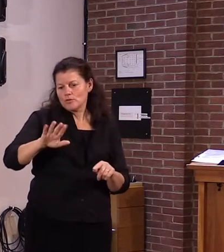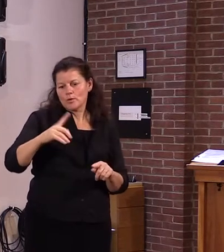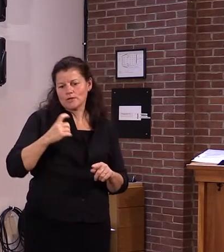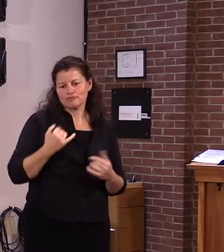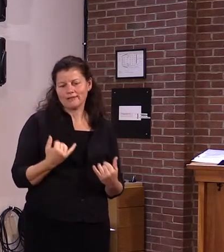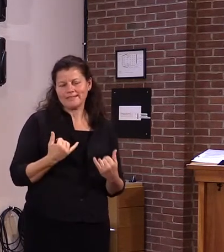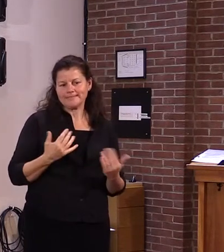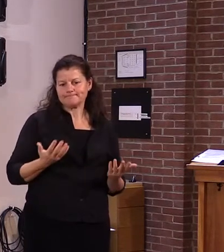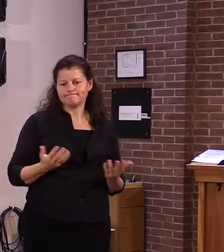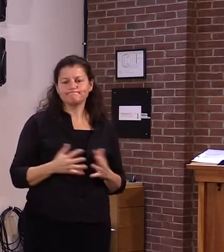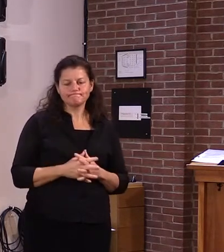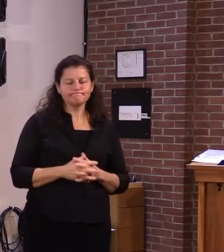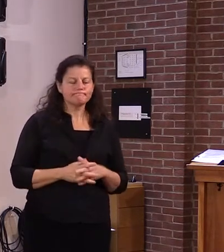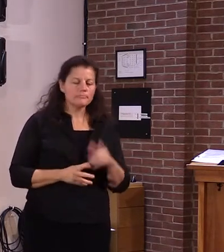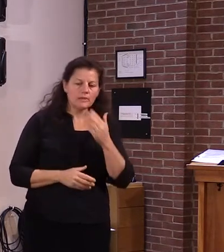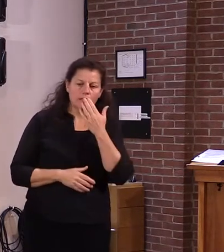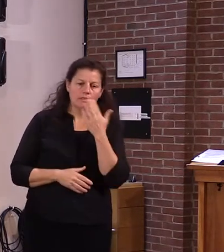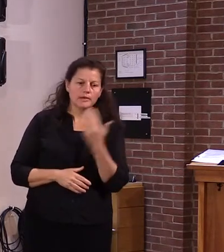Thank you.